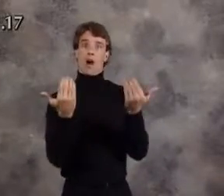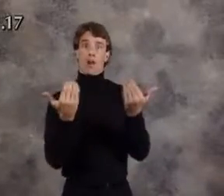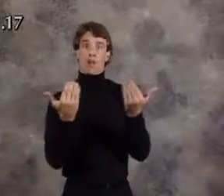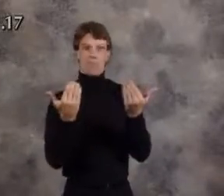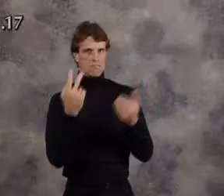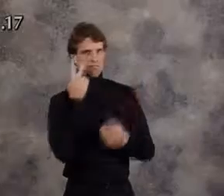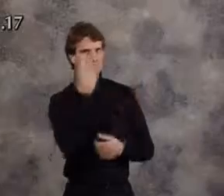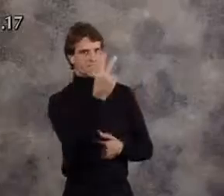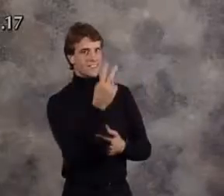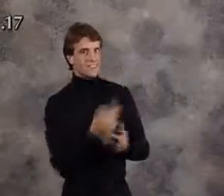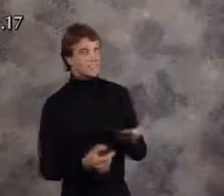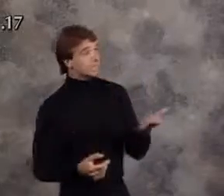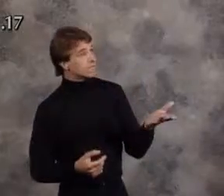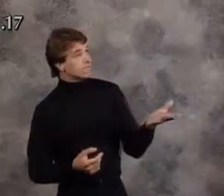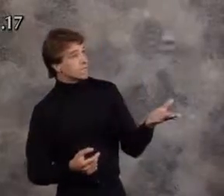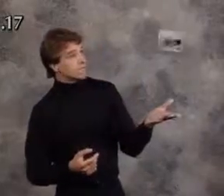Anna? Let's see.